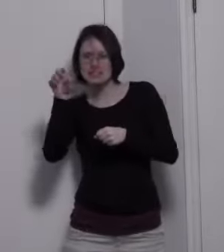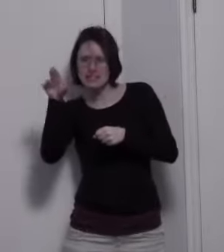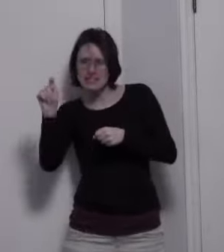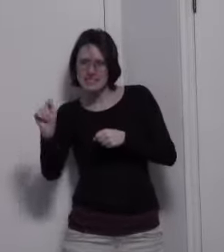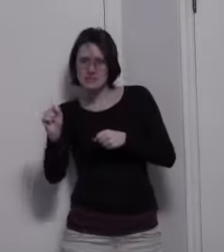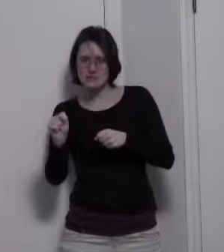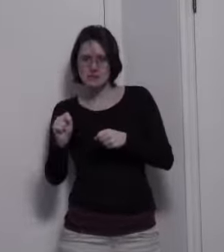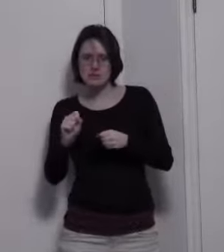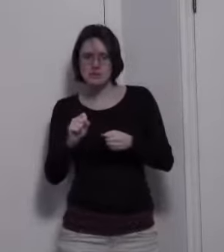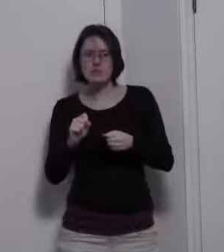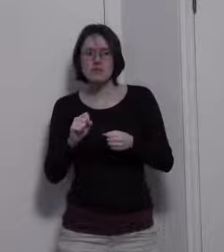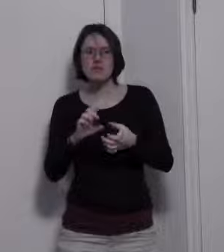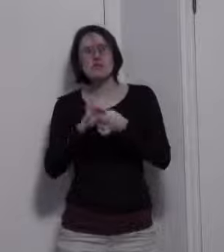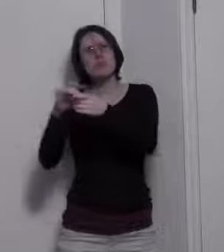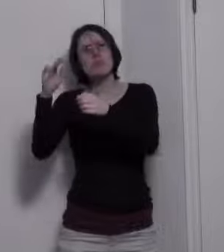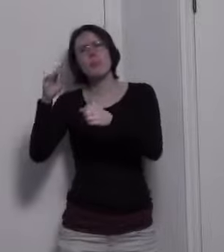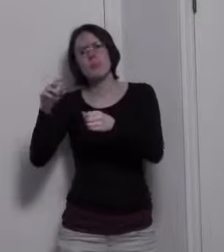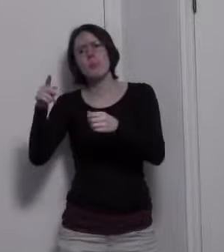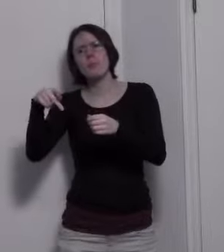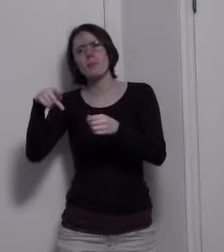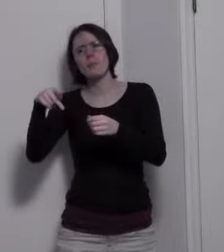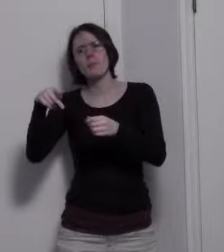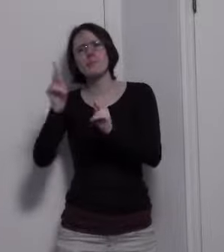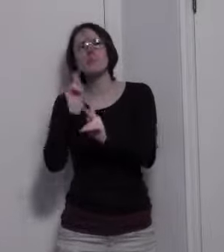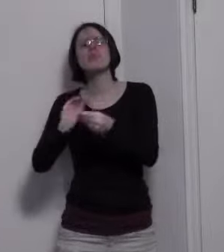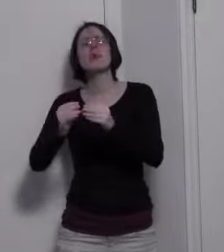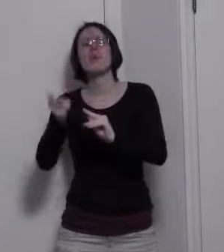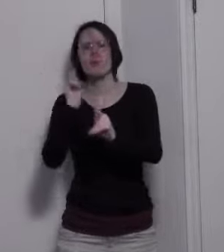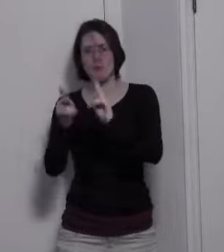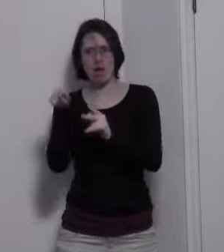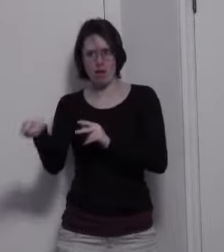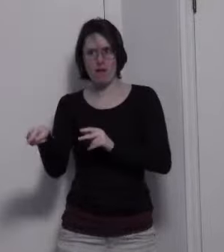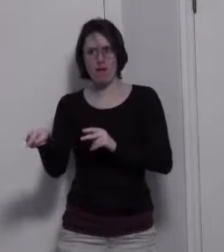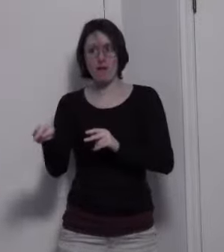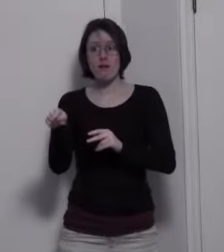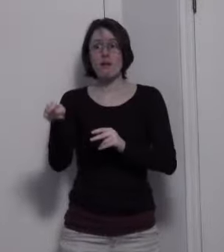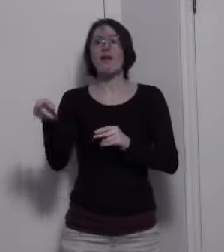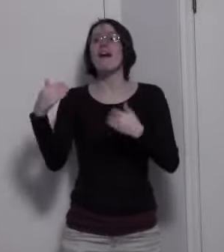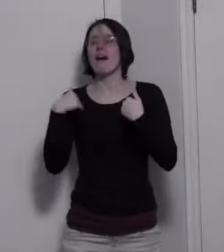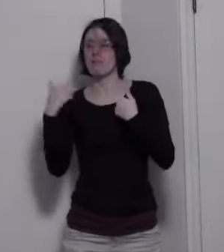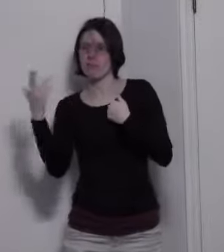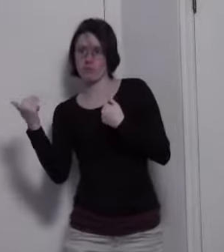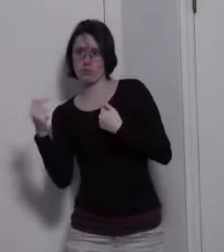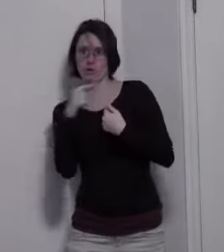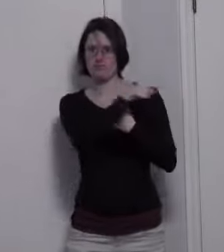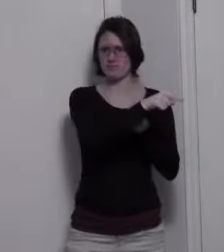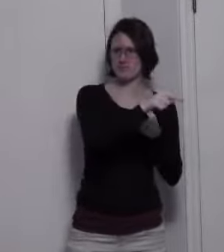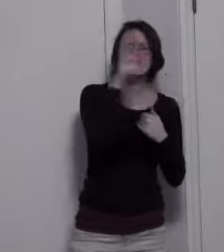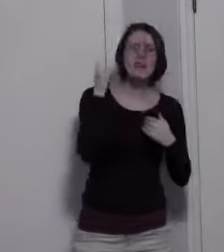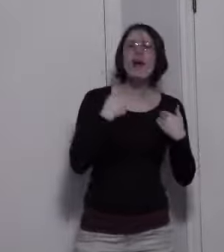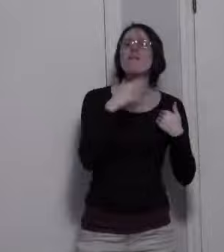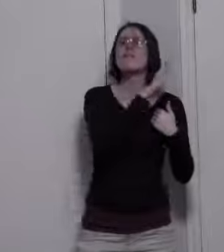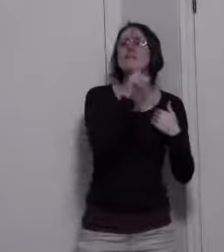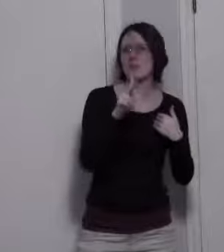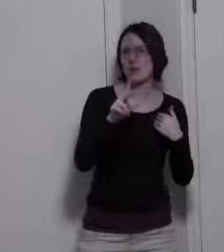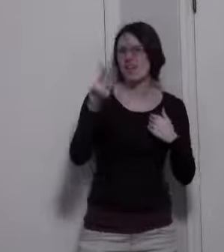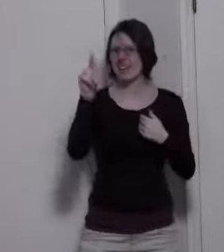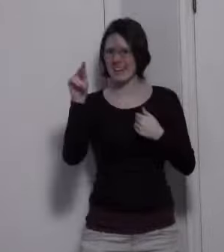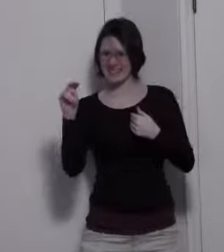population. North Carolina has 13 districts, California has 53, and Kansas has 4. When it comes to a